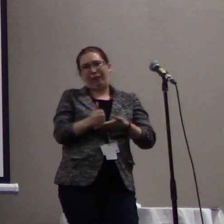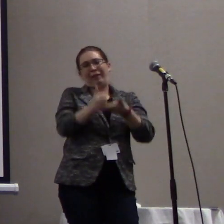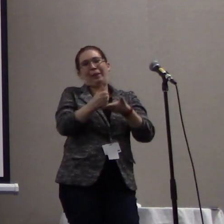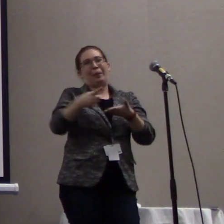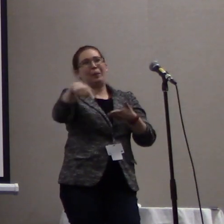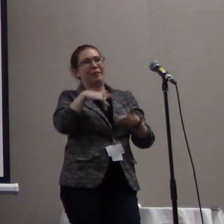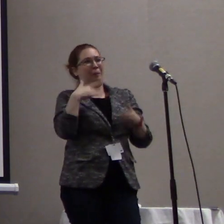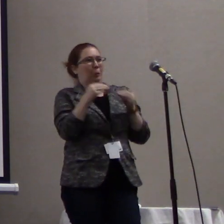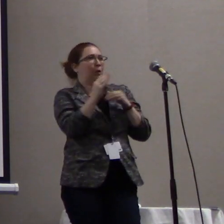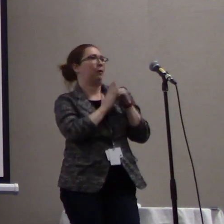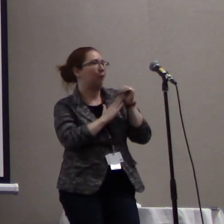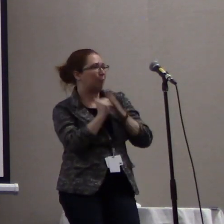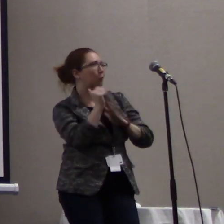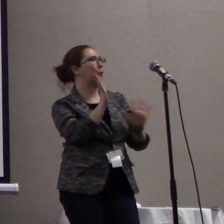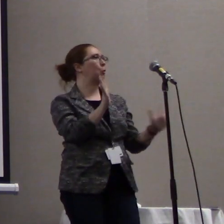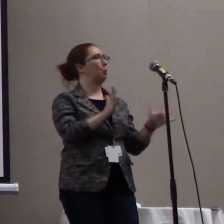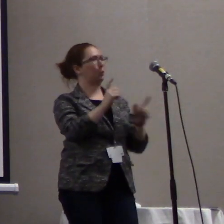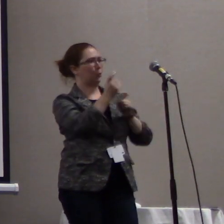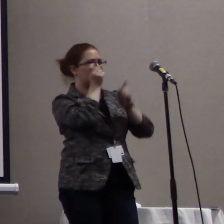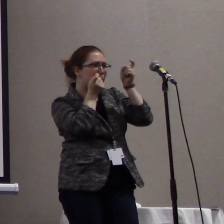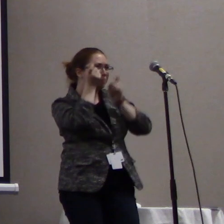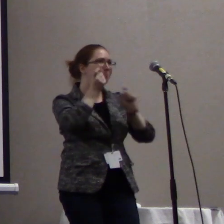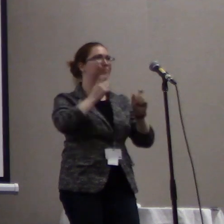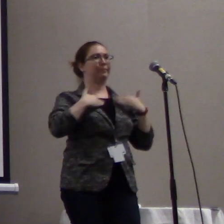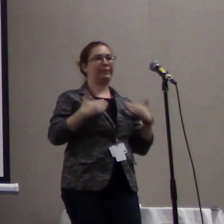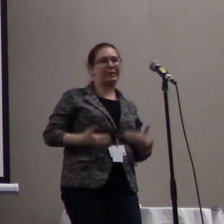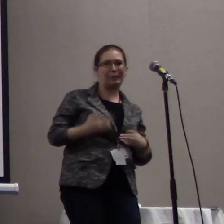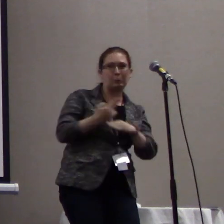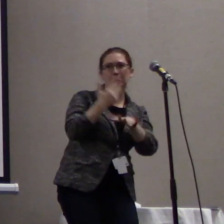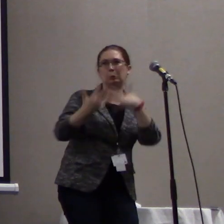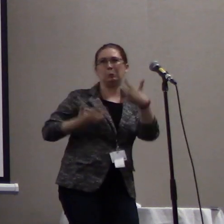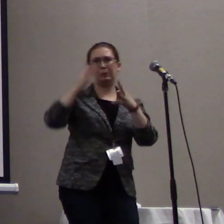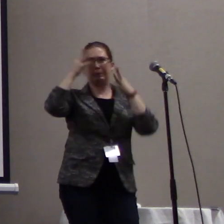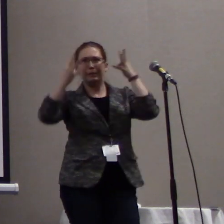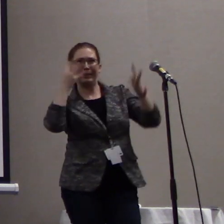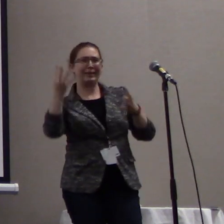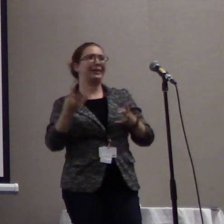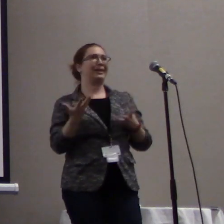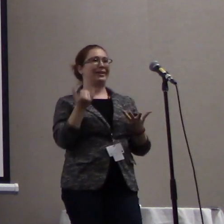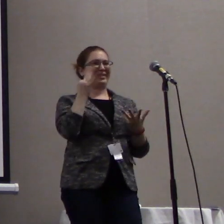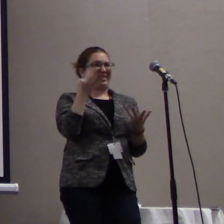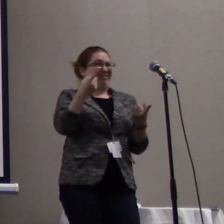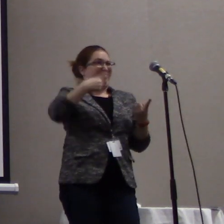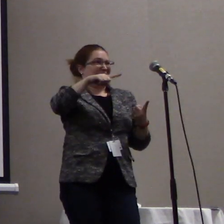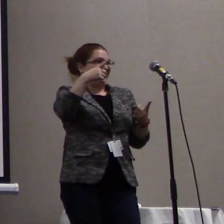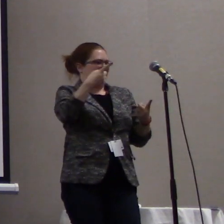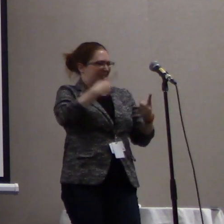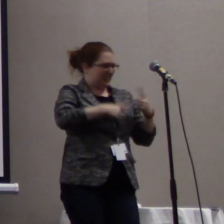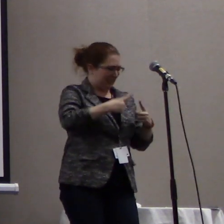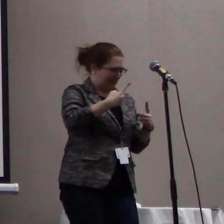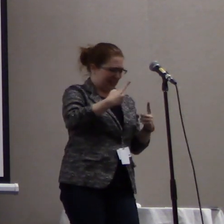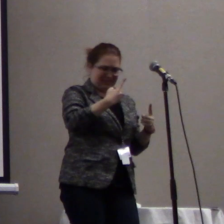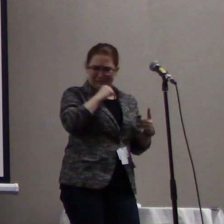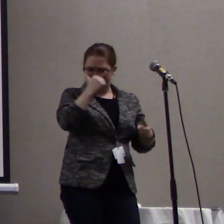so improv really would help you feel more comfortable with your facial expressions, your body movement, and creating new